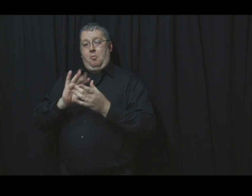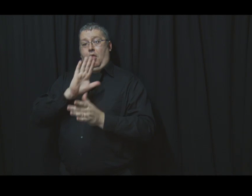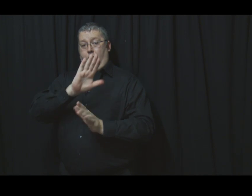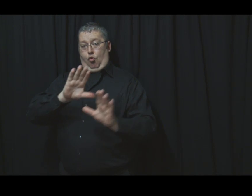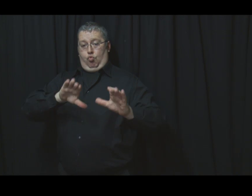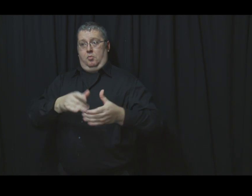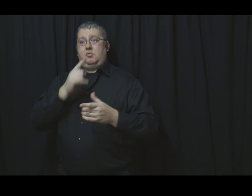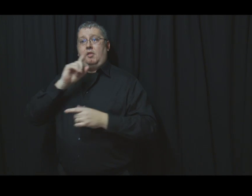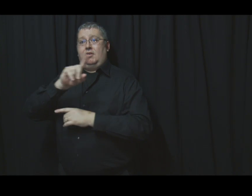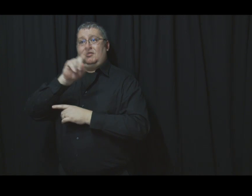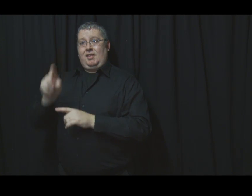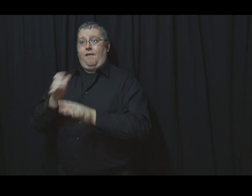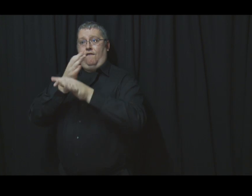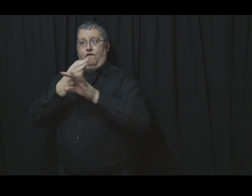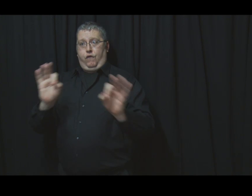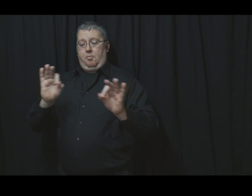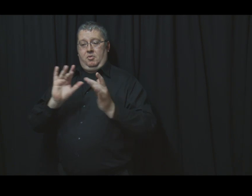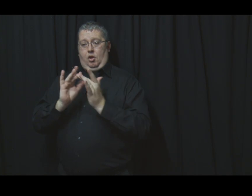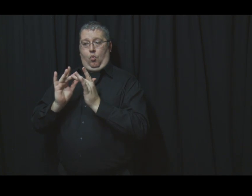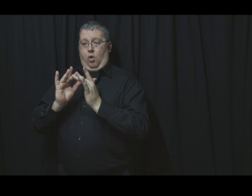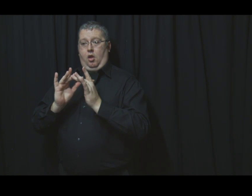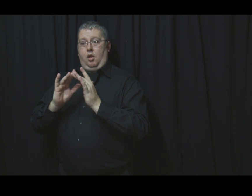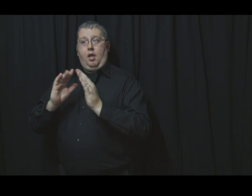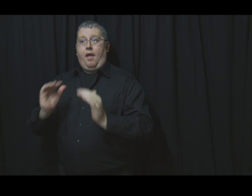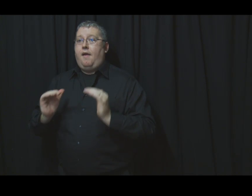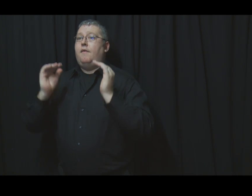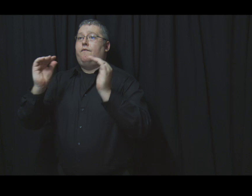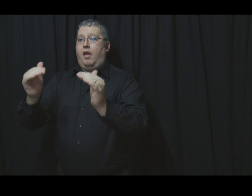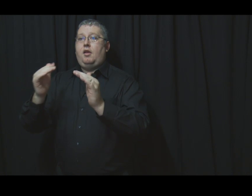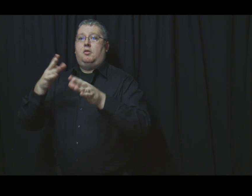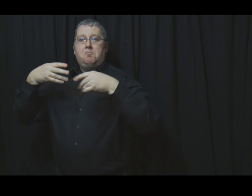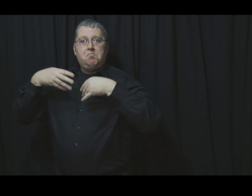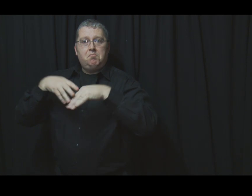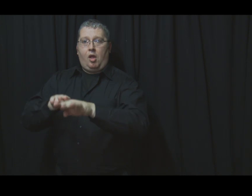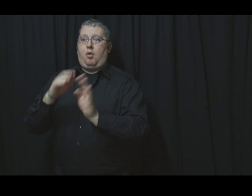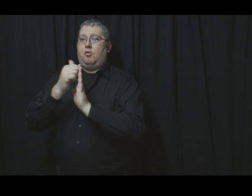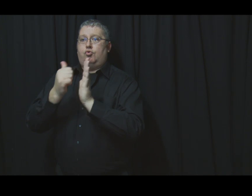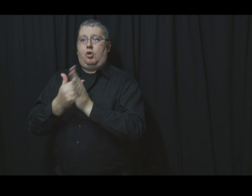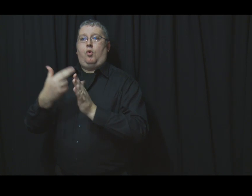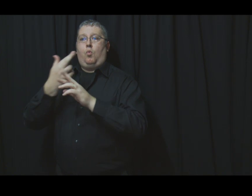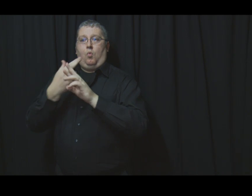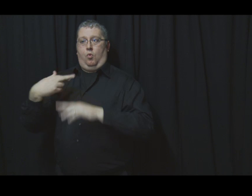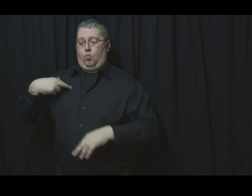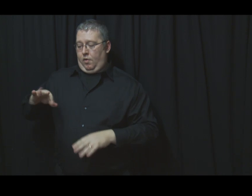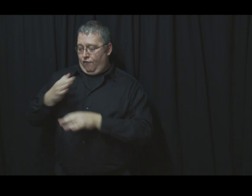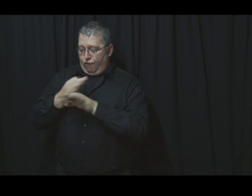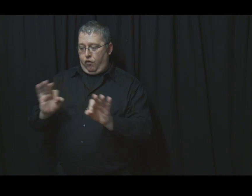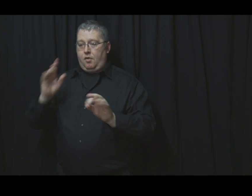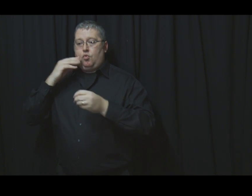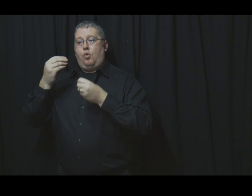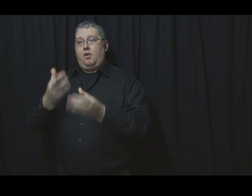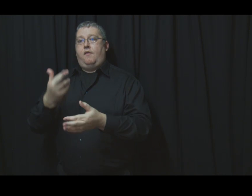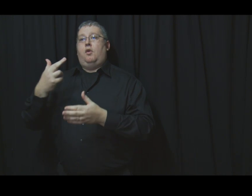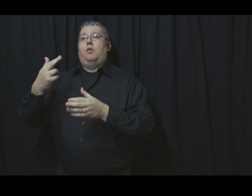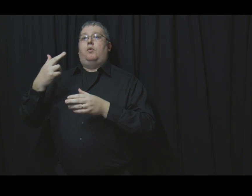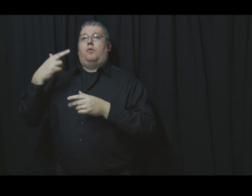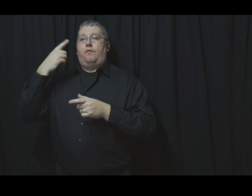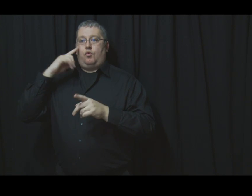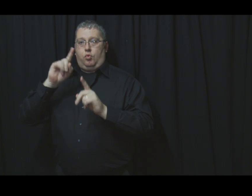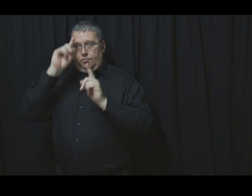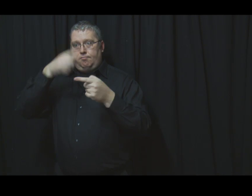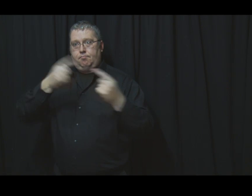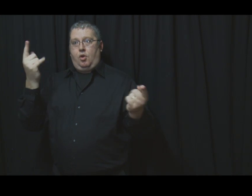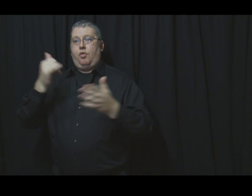Texas Freedom Network advances a mainstream agenda of religious freedom and individual liberties to counter the religious right. Religious freedom, individual